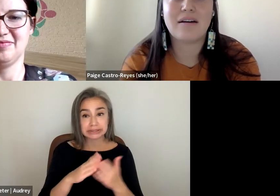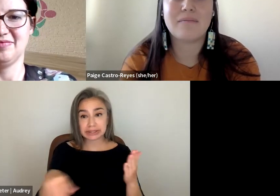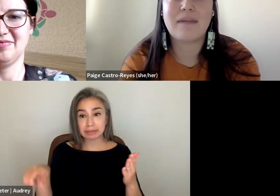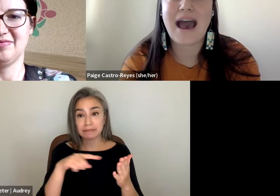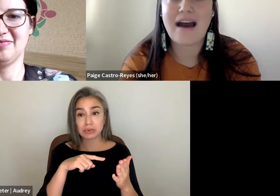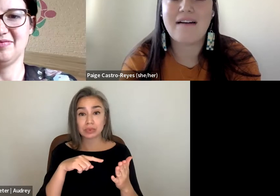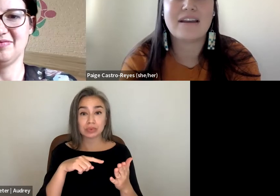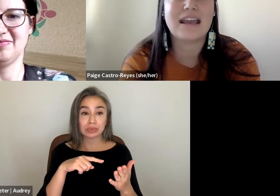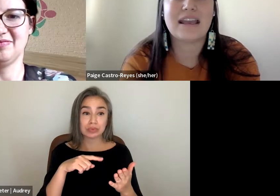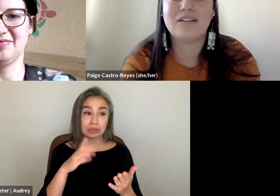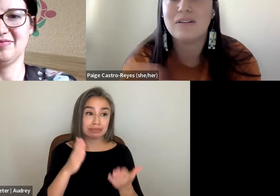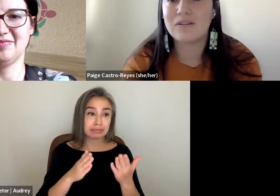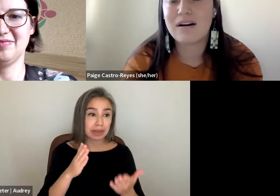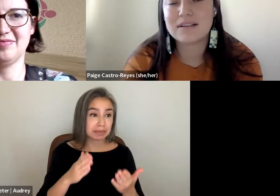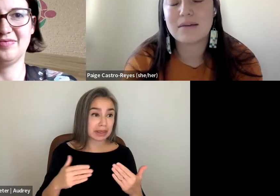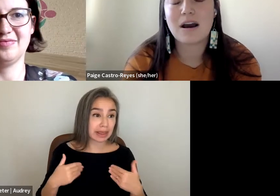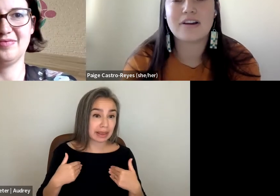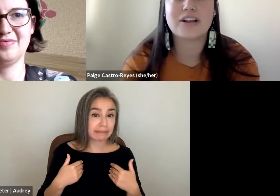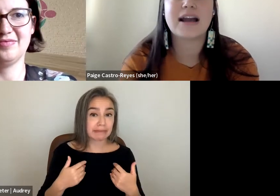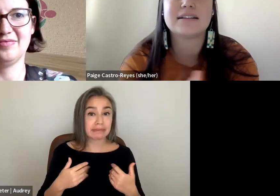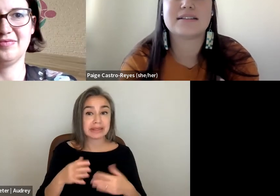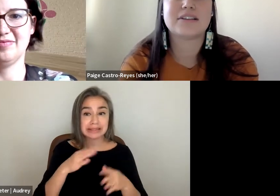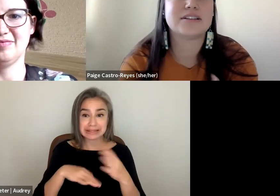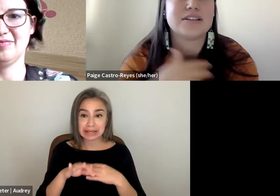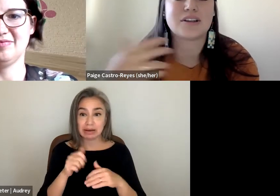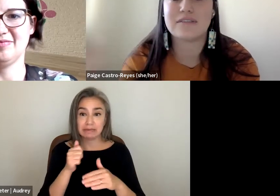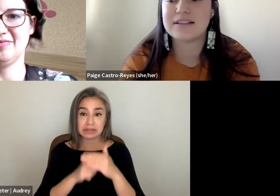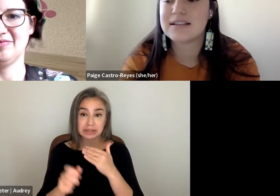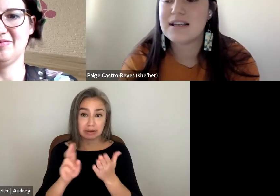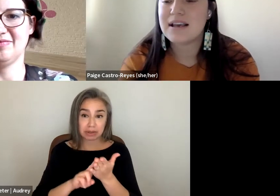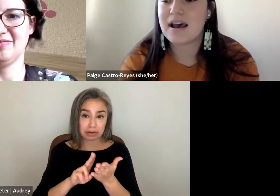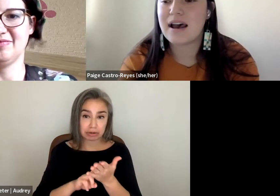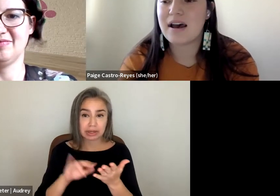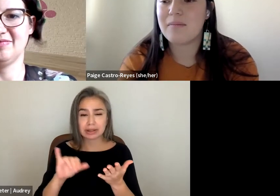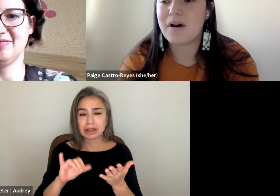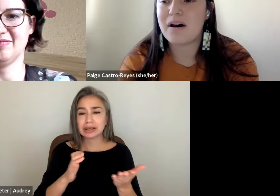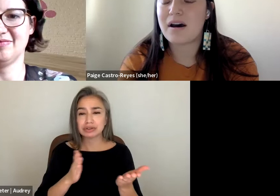might have in lieu of a subcontract, such as a service